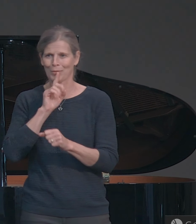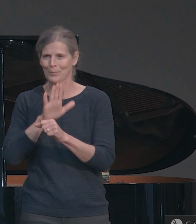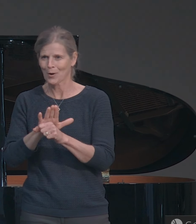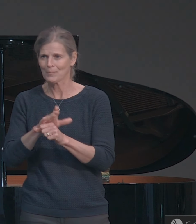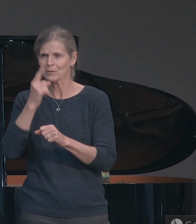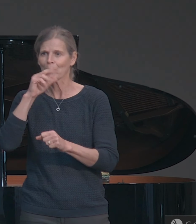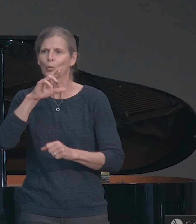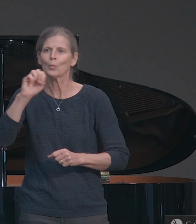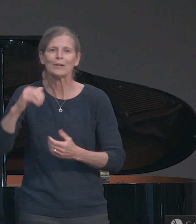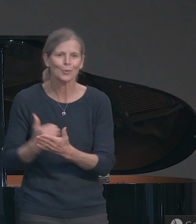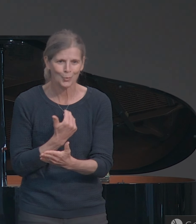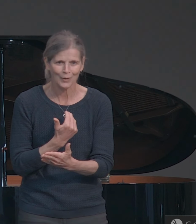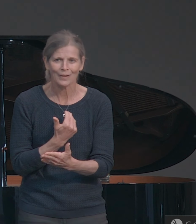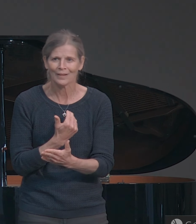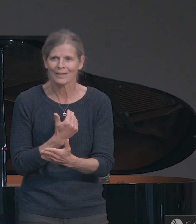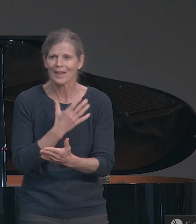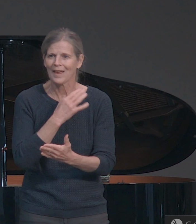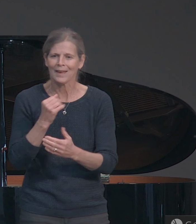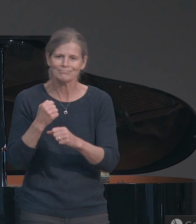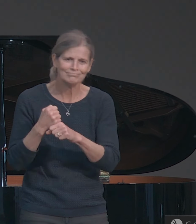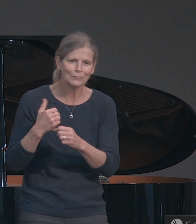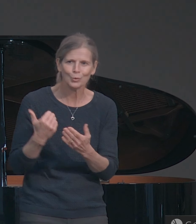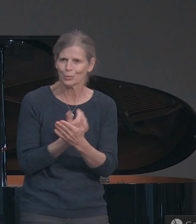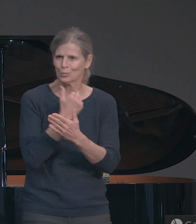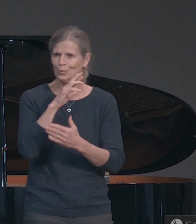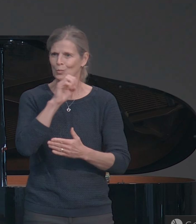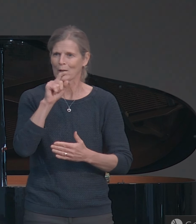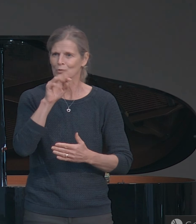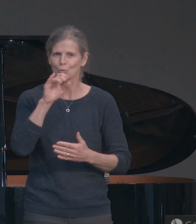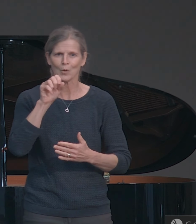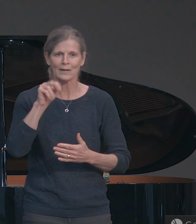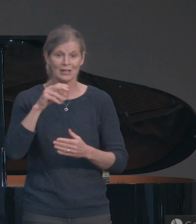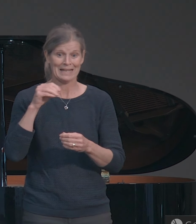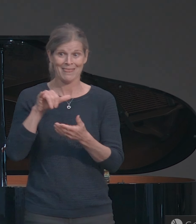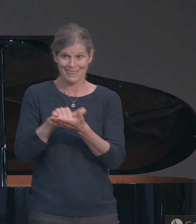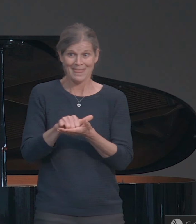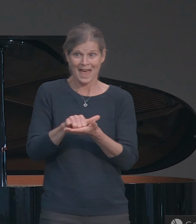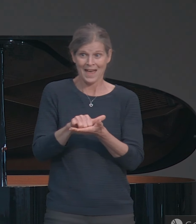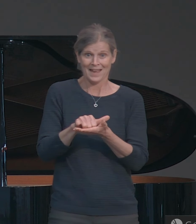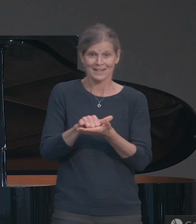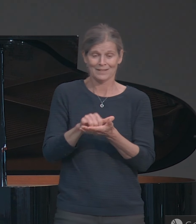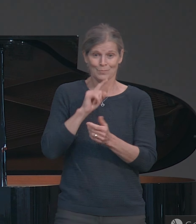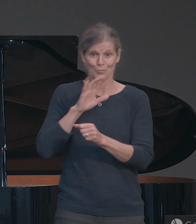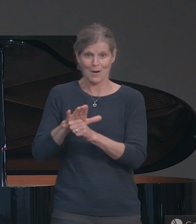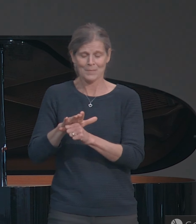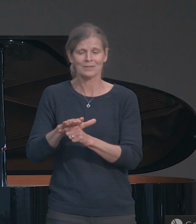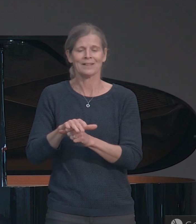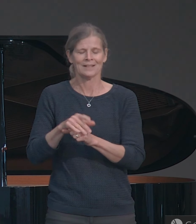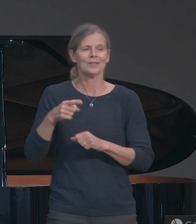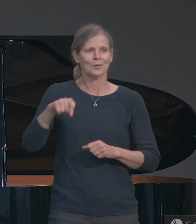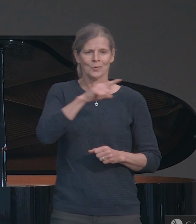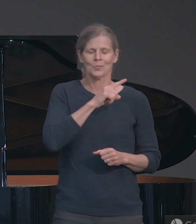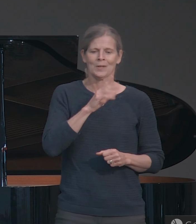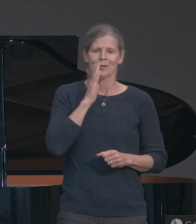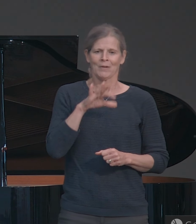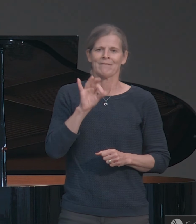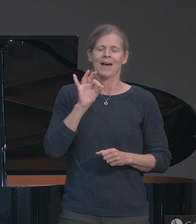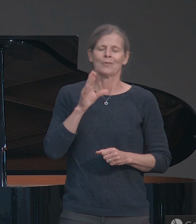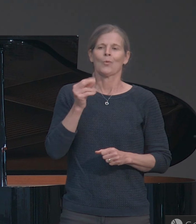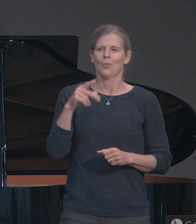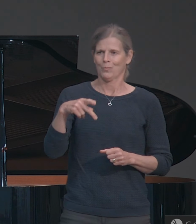for renewal and restoration. And in that, we find